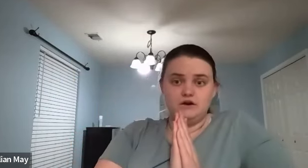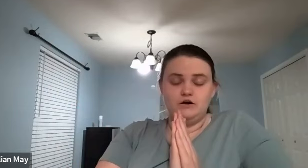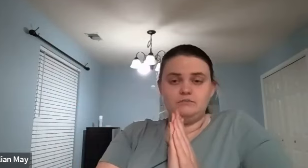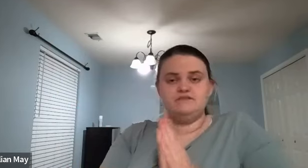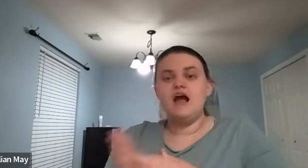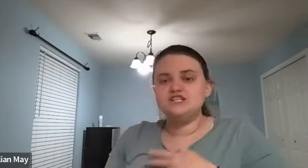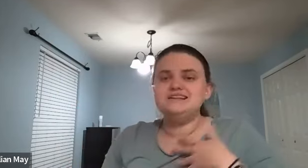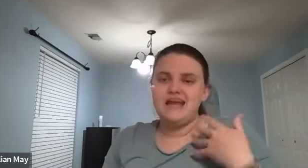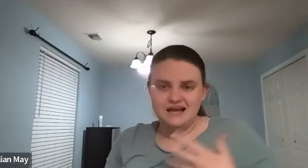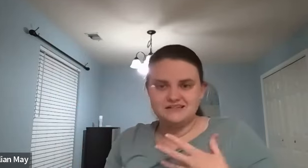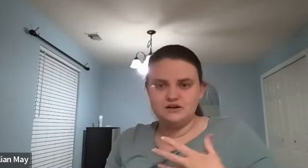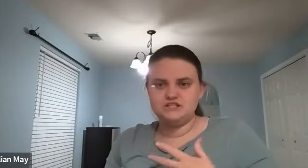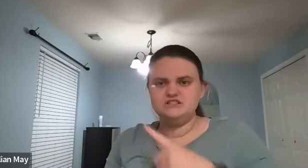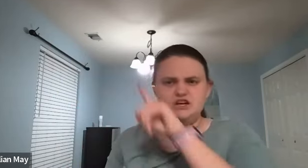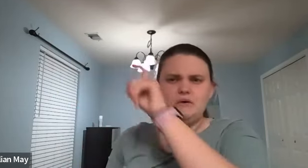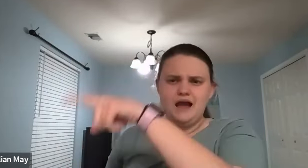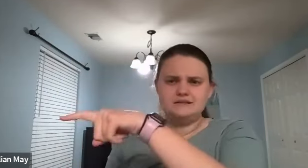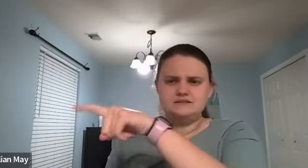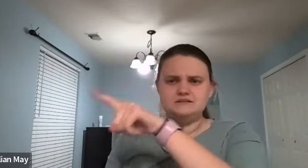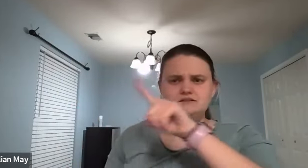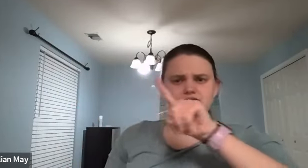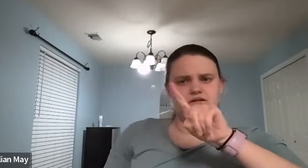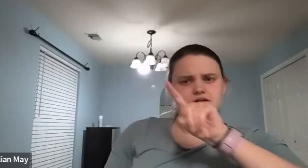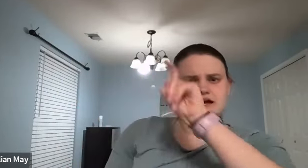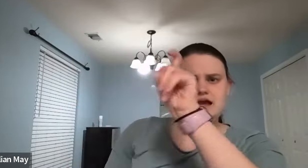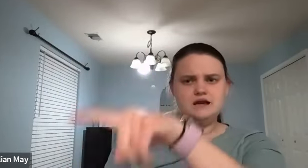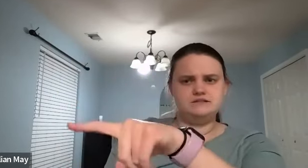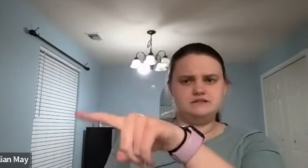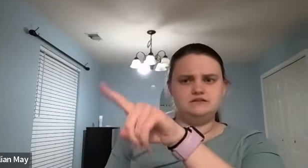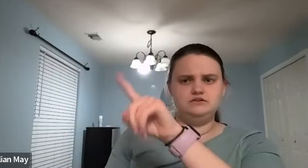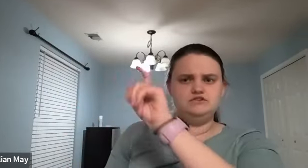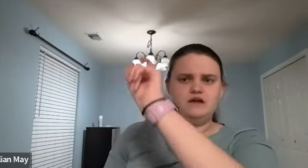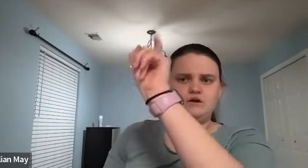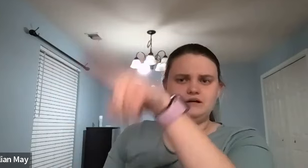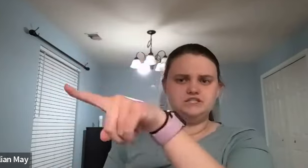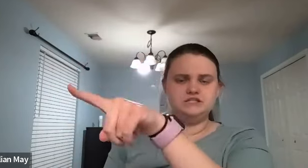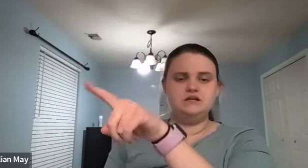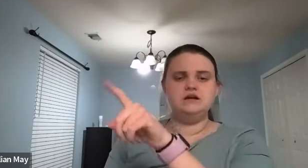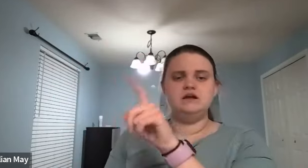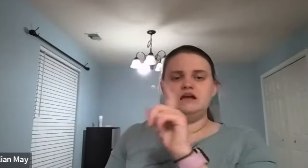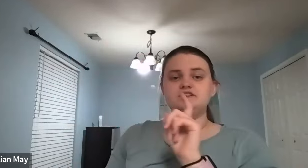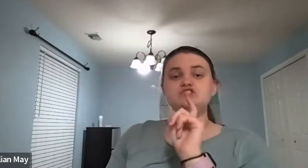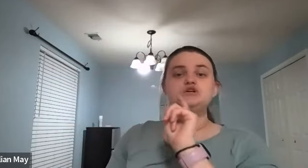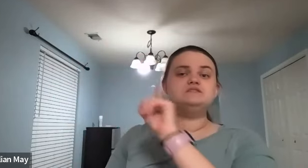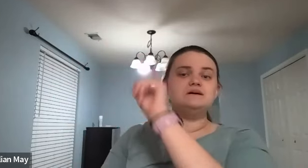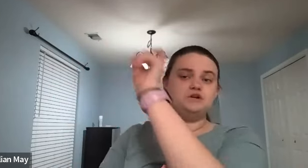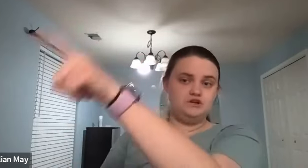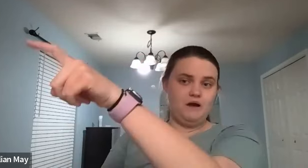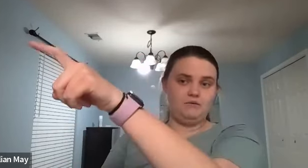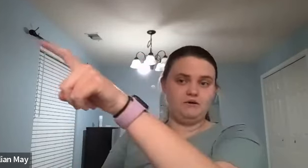help. But if you're actually like asking a question, like go ask. You do like that question. If it's to someone, you go outward. If you're